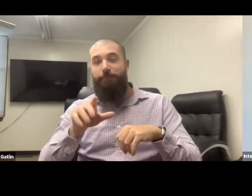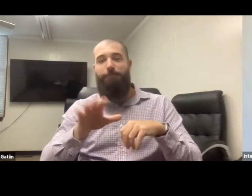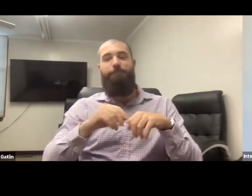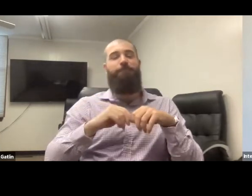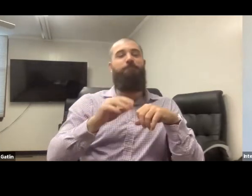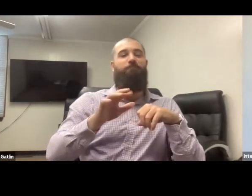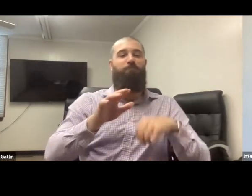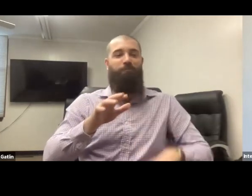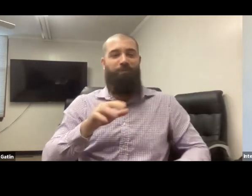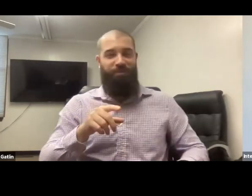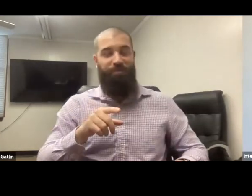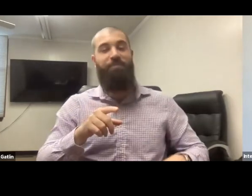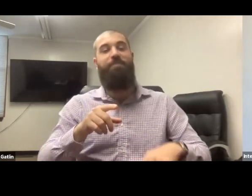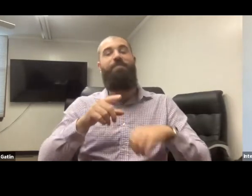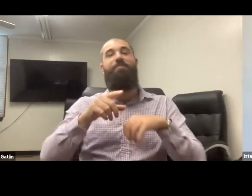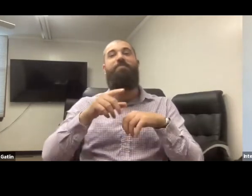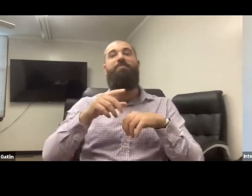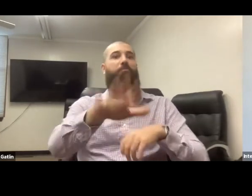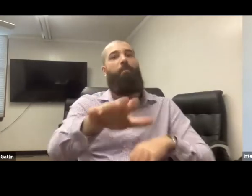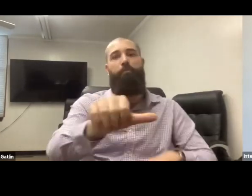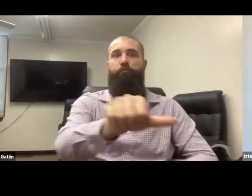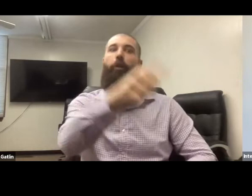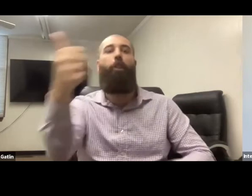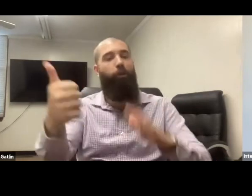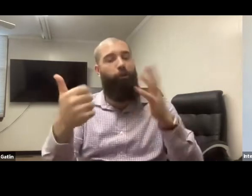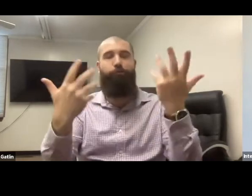Oh, I'm trying to look at your comments. Okay, or the chat.